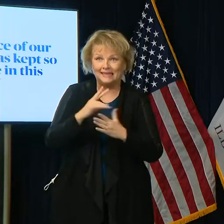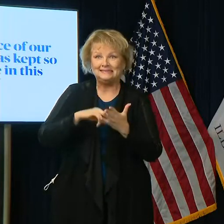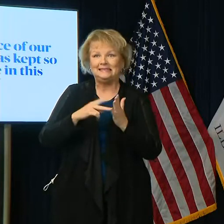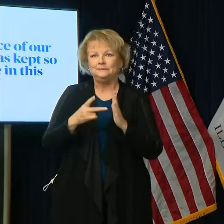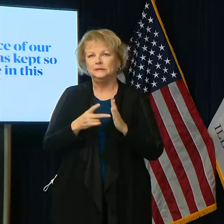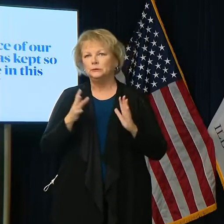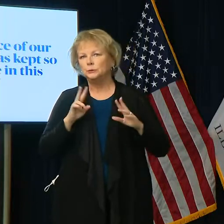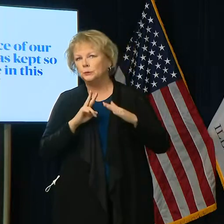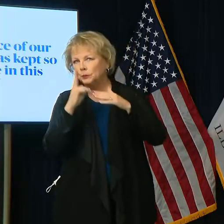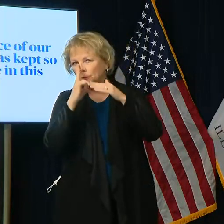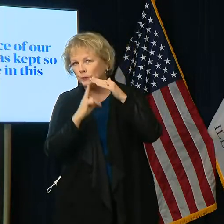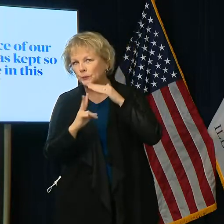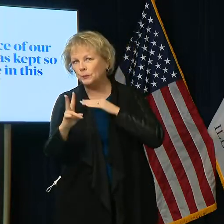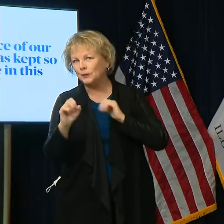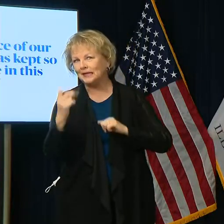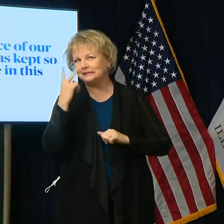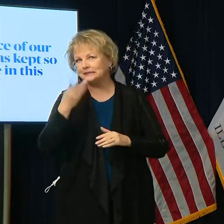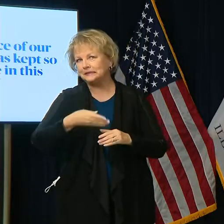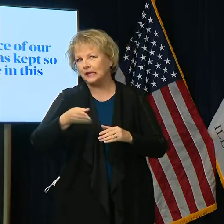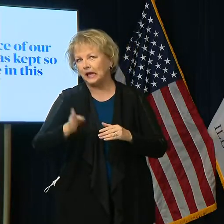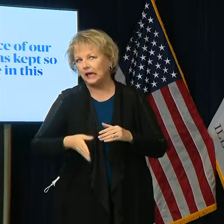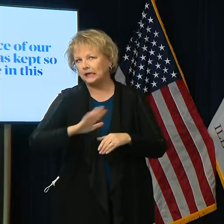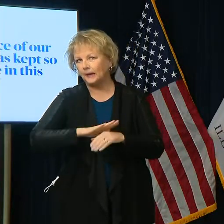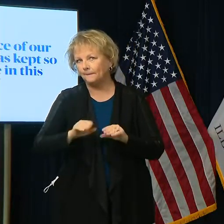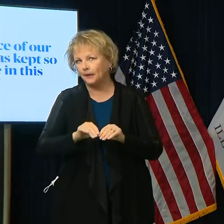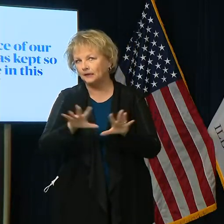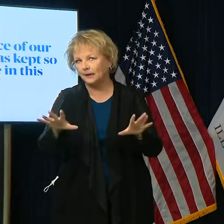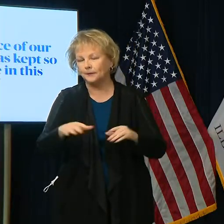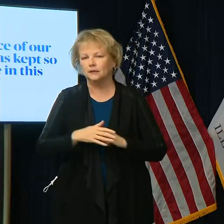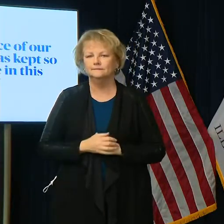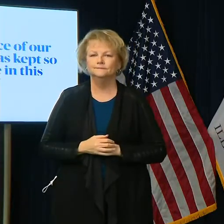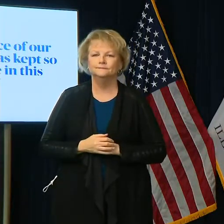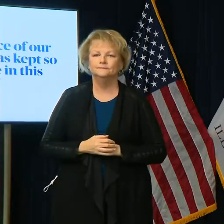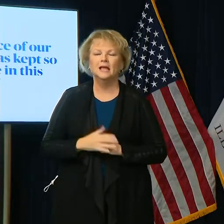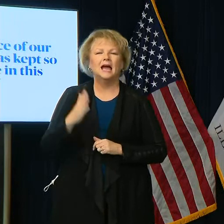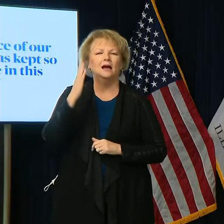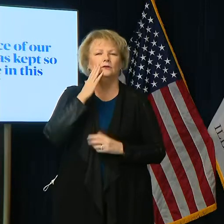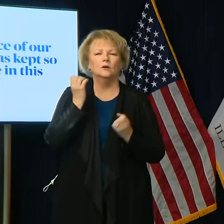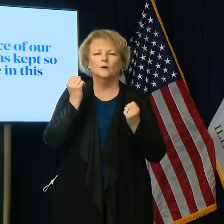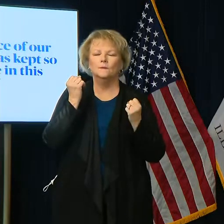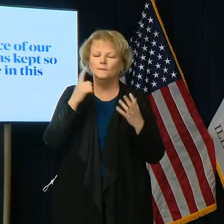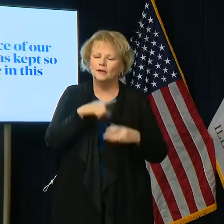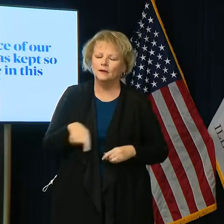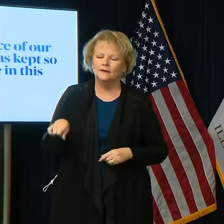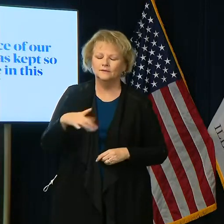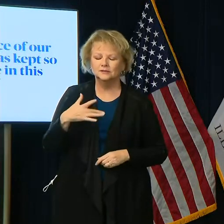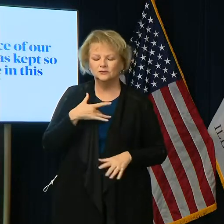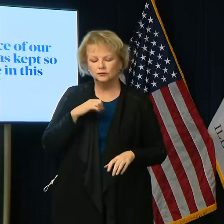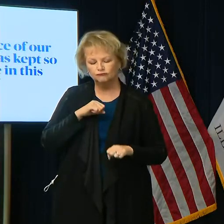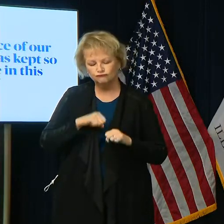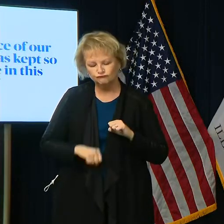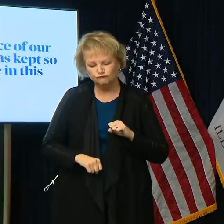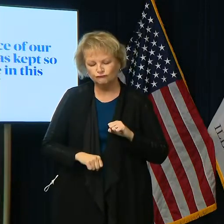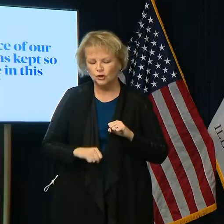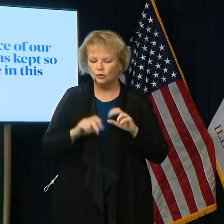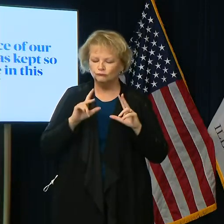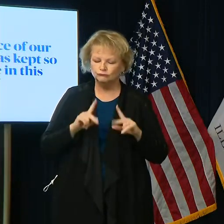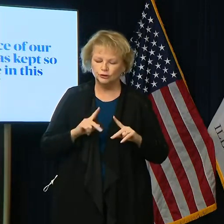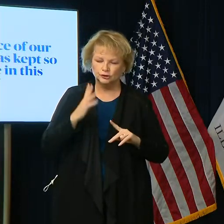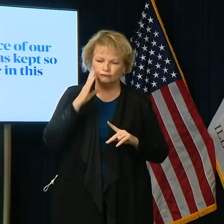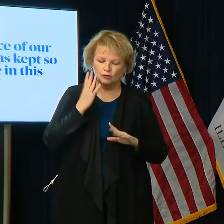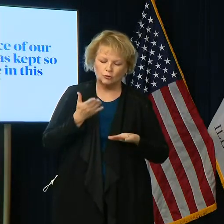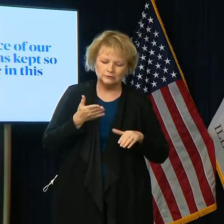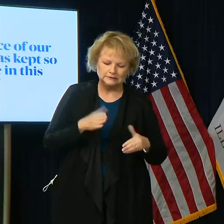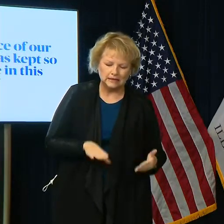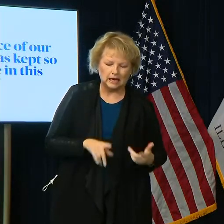pandemic. I know so many of us carry grief for those who have been lost, concern for those